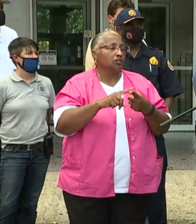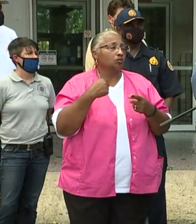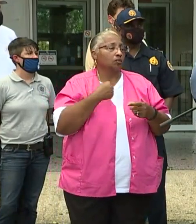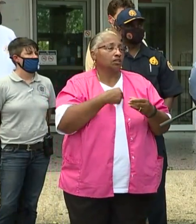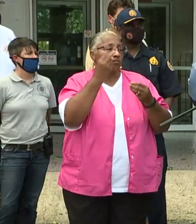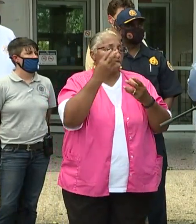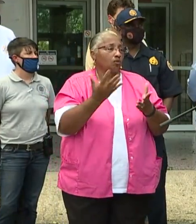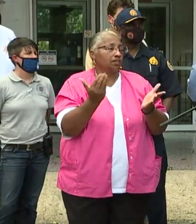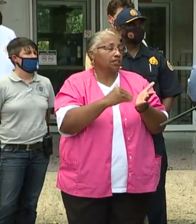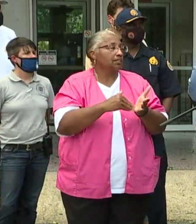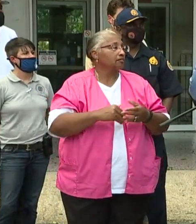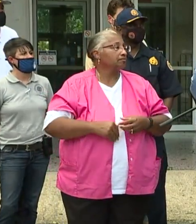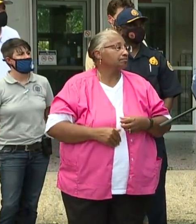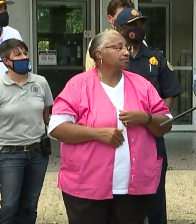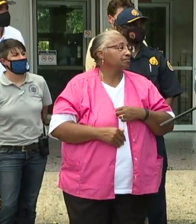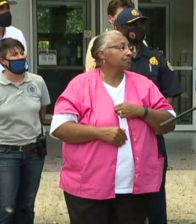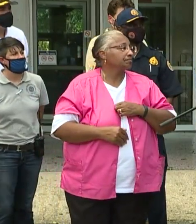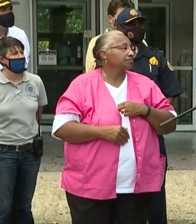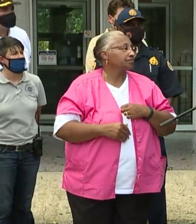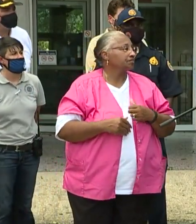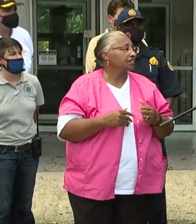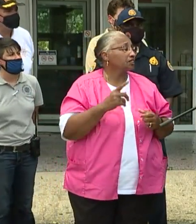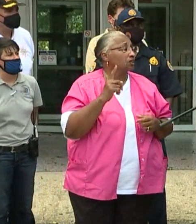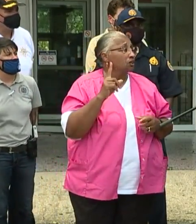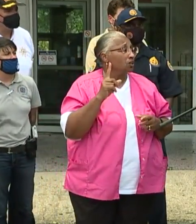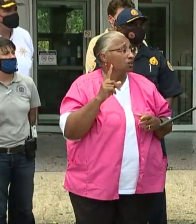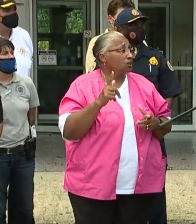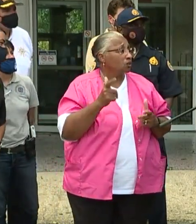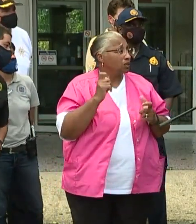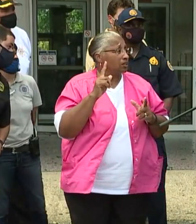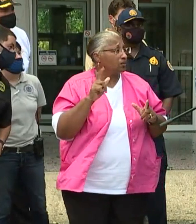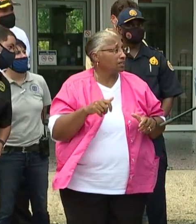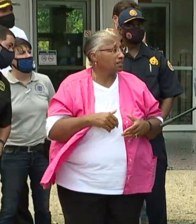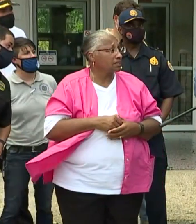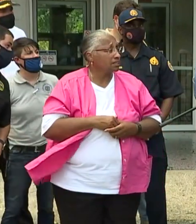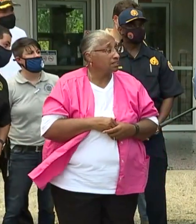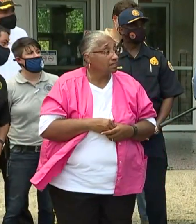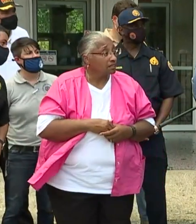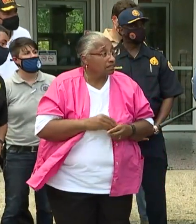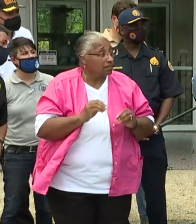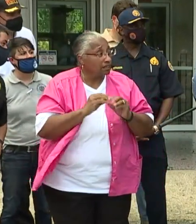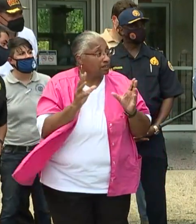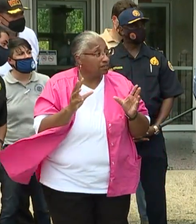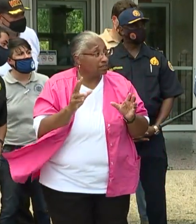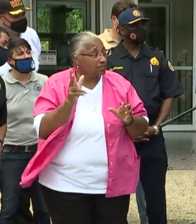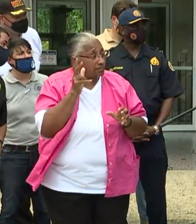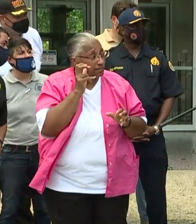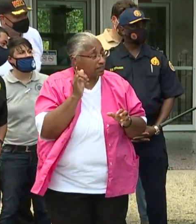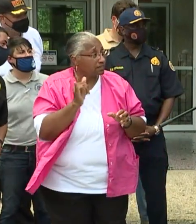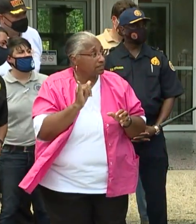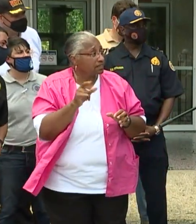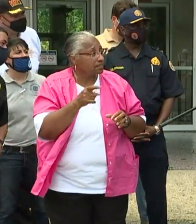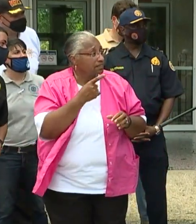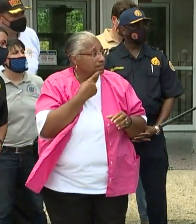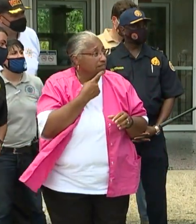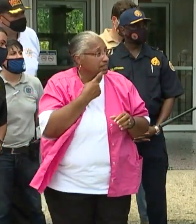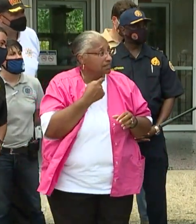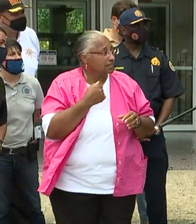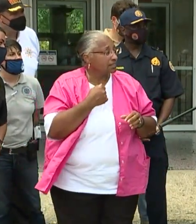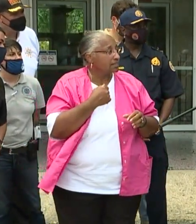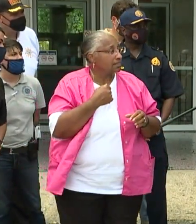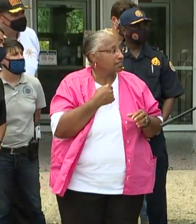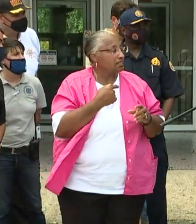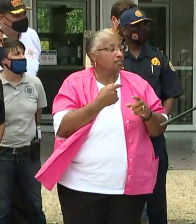more questions. Gambit, Bloomberg. I just have a quick question. I wanted to, I guess, get some clarity. But it sounds like from what you're saying. Who are you with? Gambit.